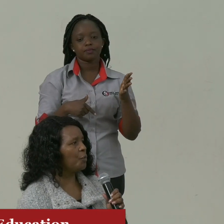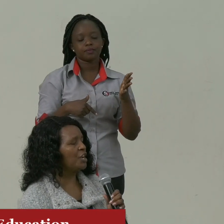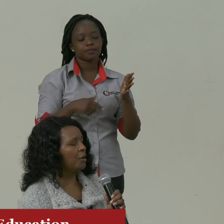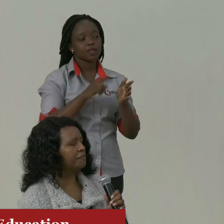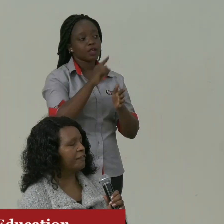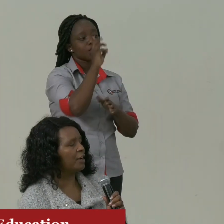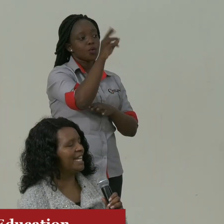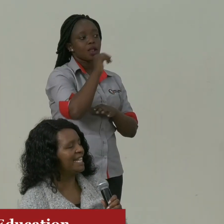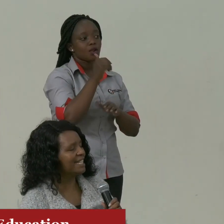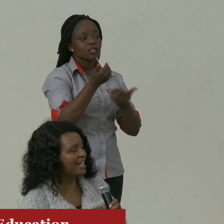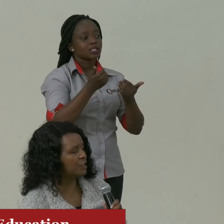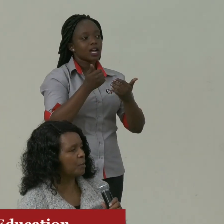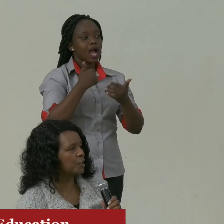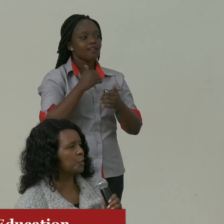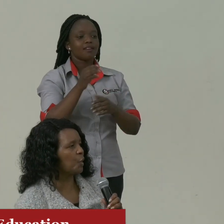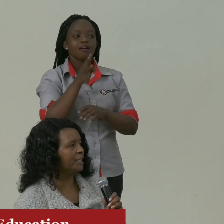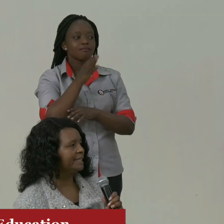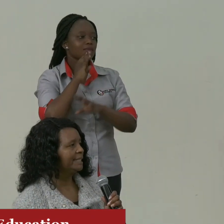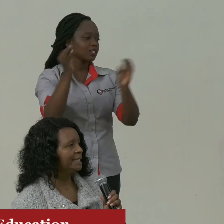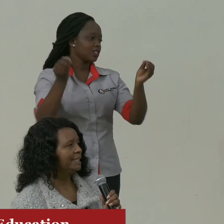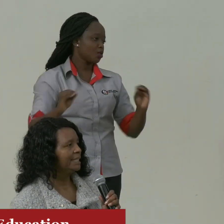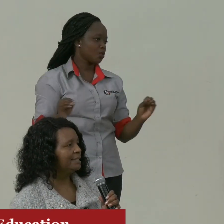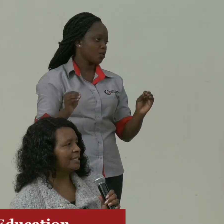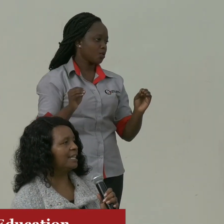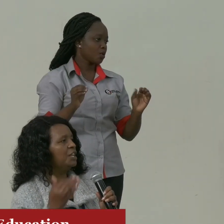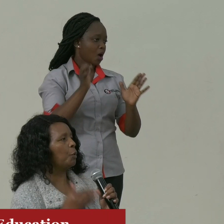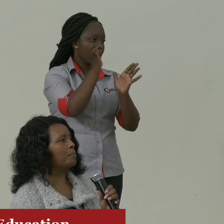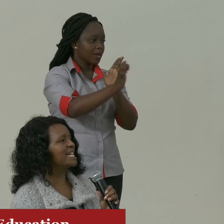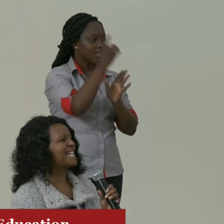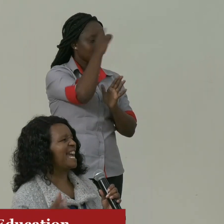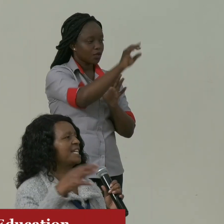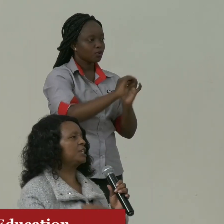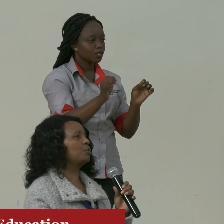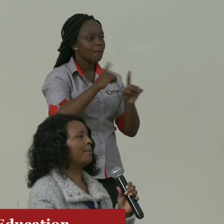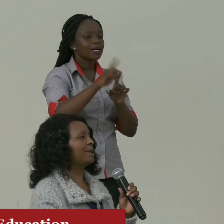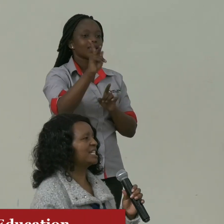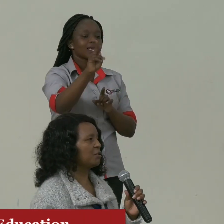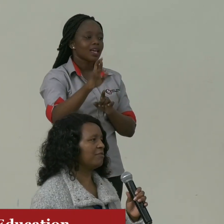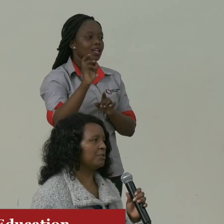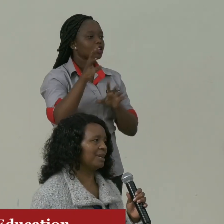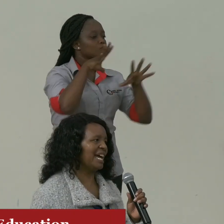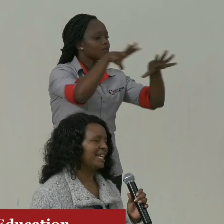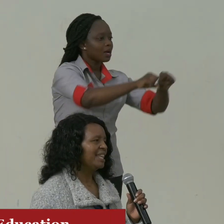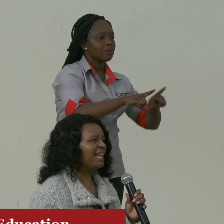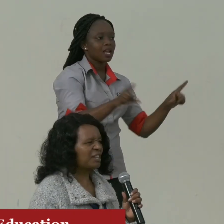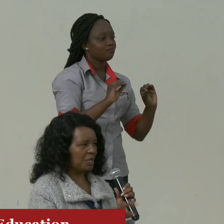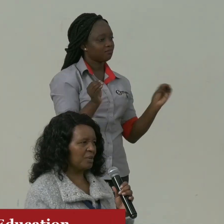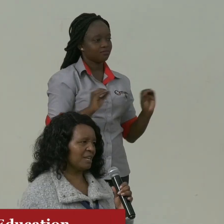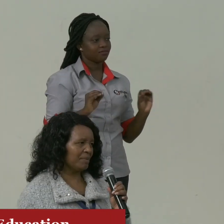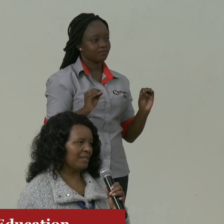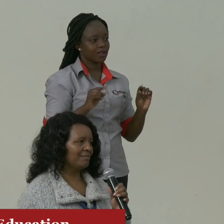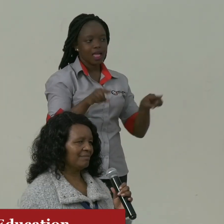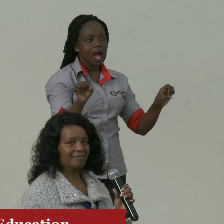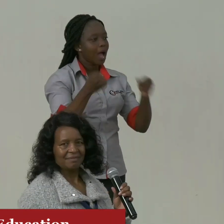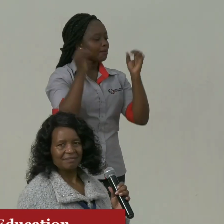you will not fall in a debt position that then will bring KRA to come and take over your land. That will not